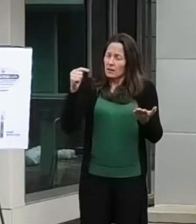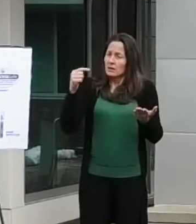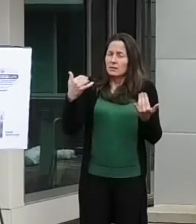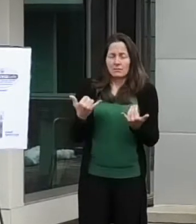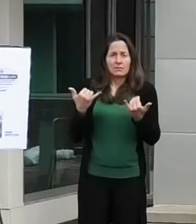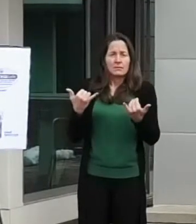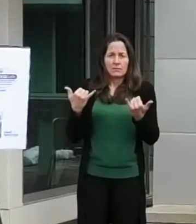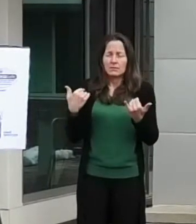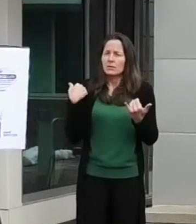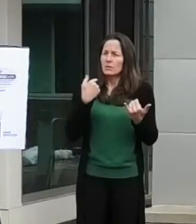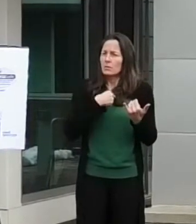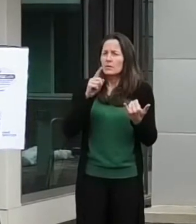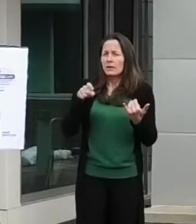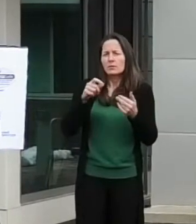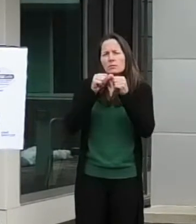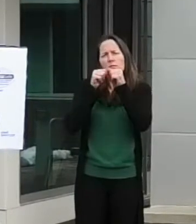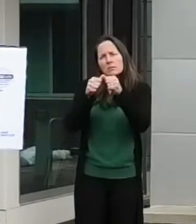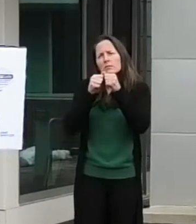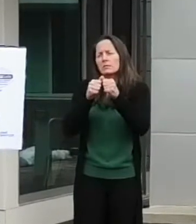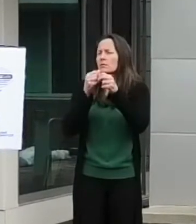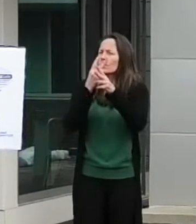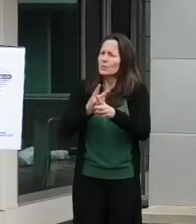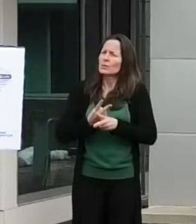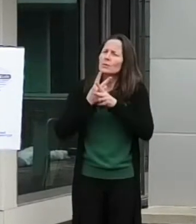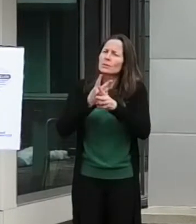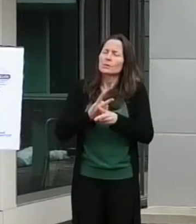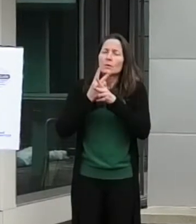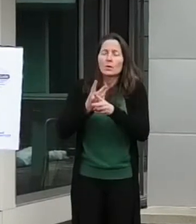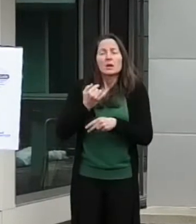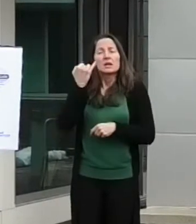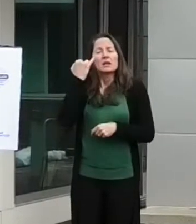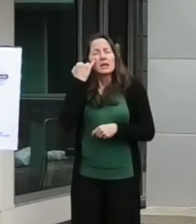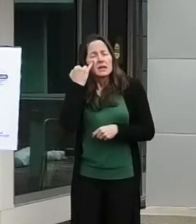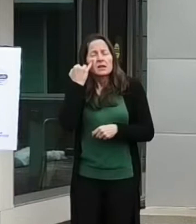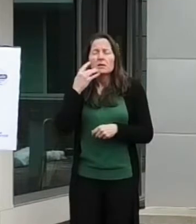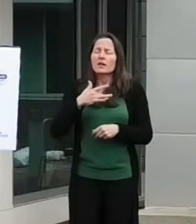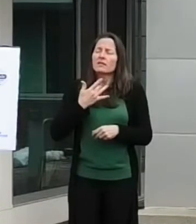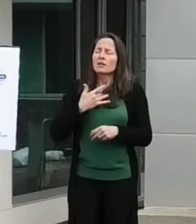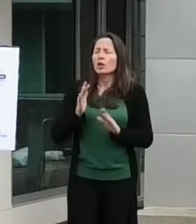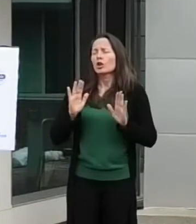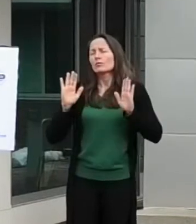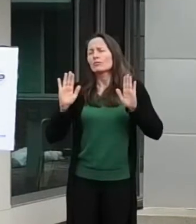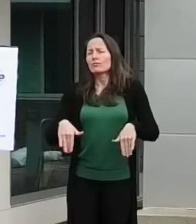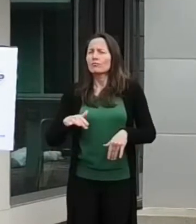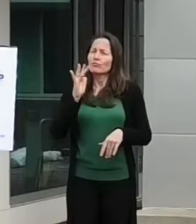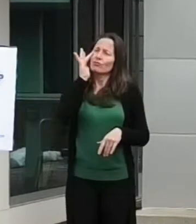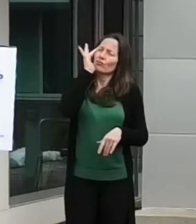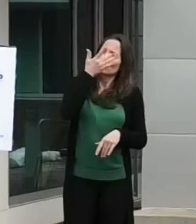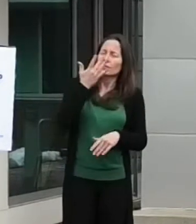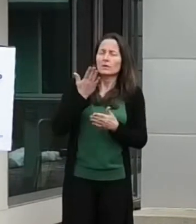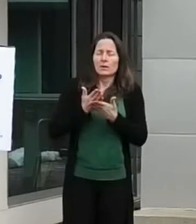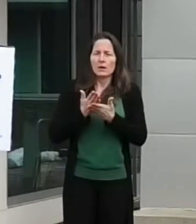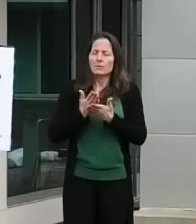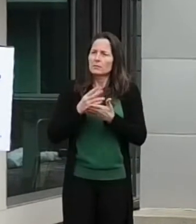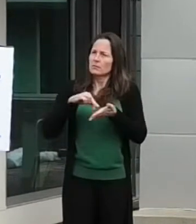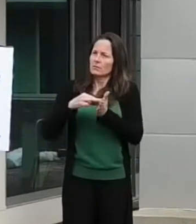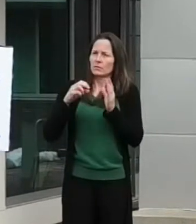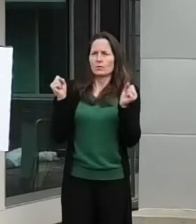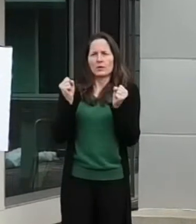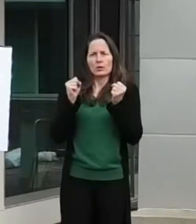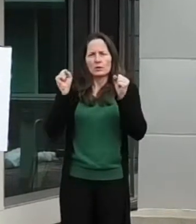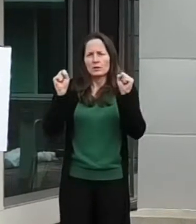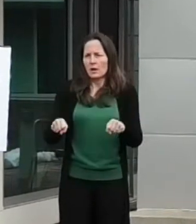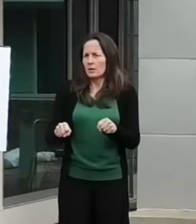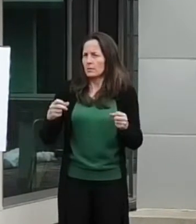focus, could be the worst part of the pandemic. We recognize that there